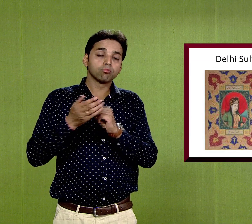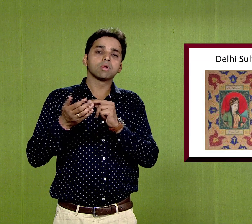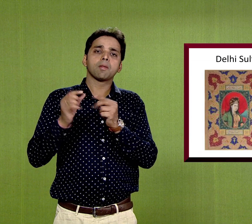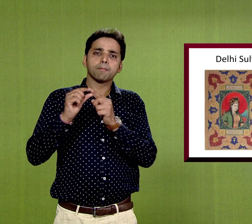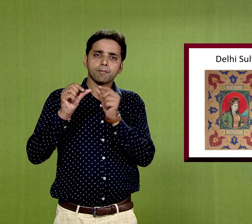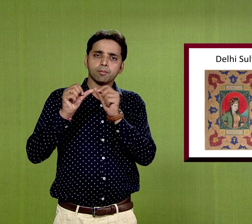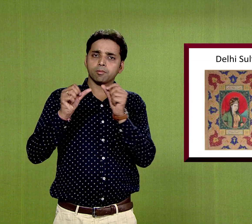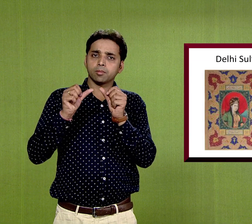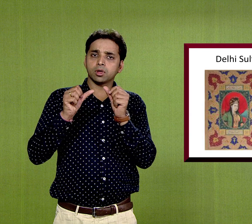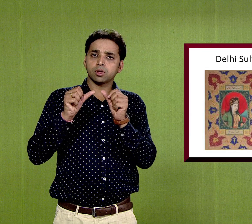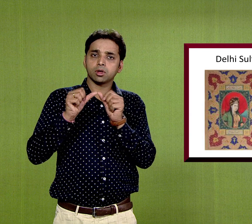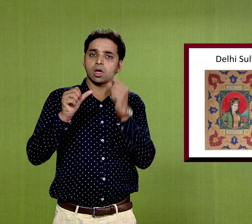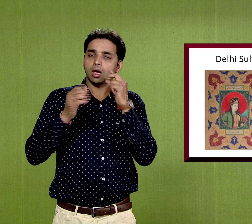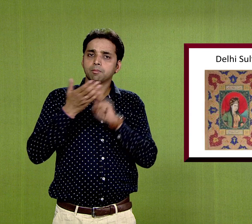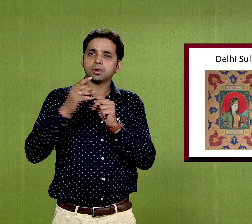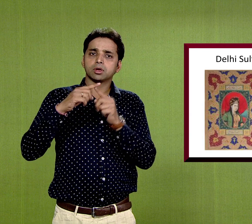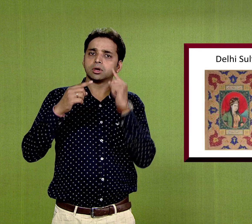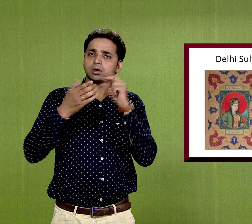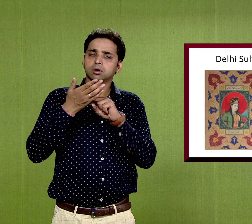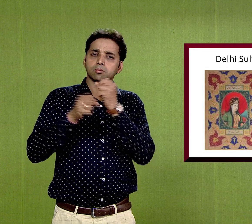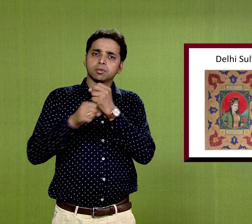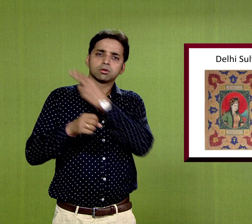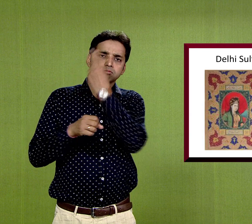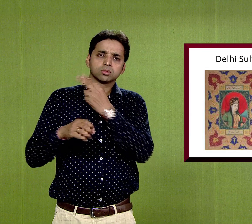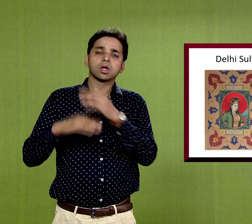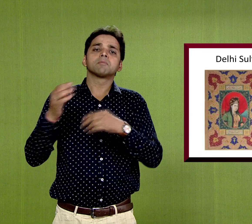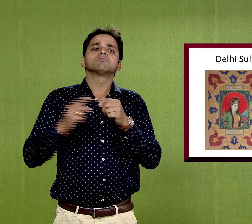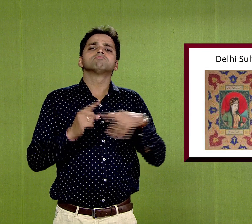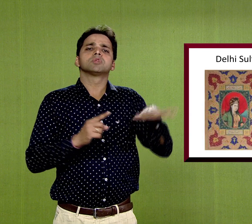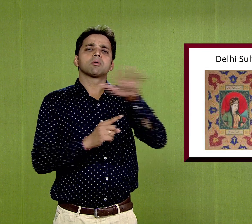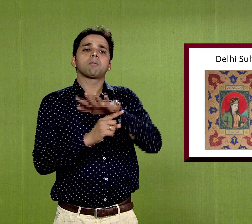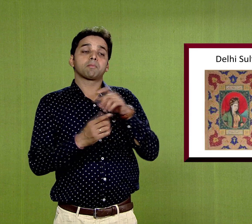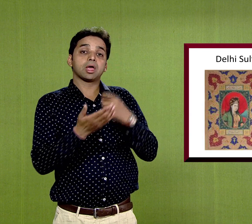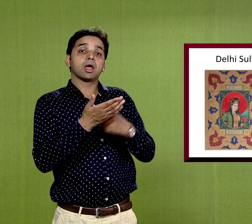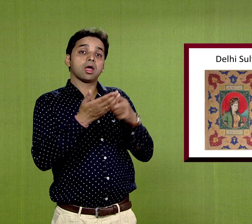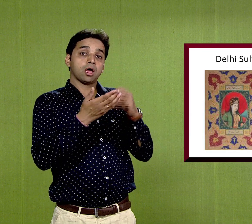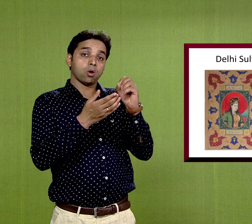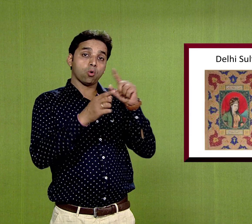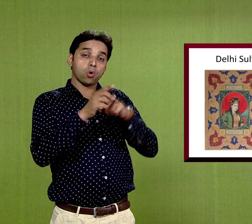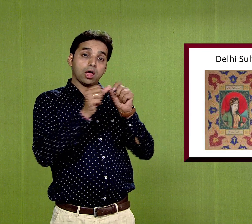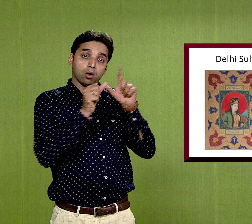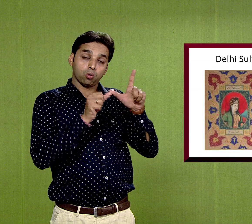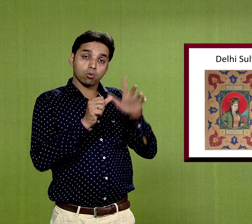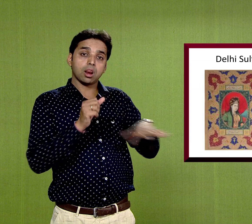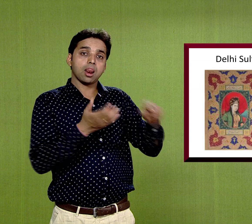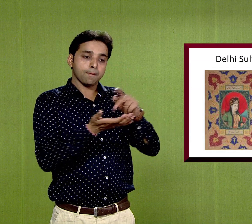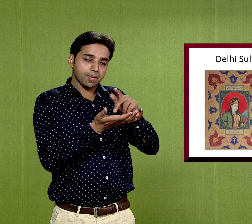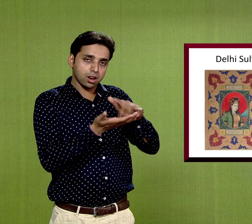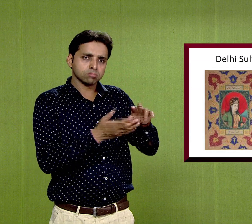has been reported from the royal palaces and